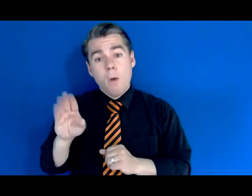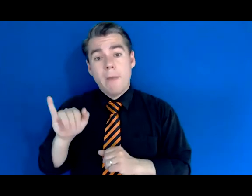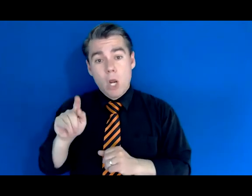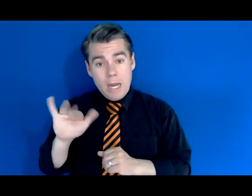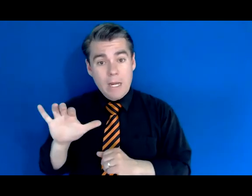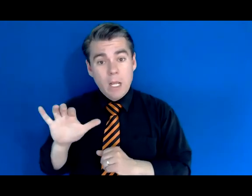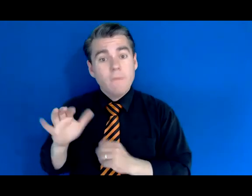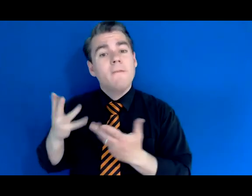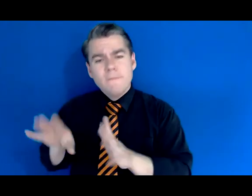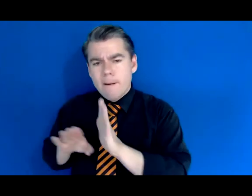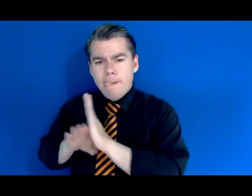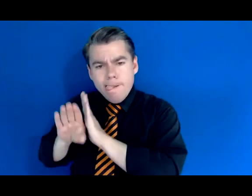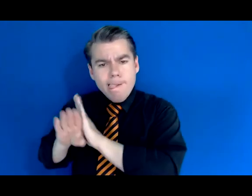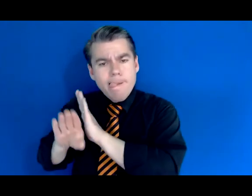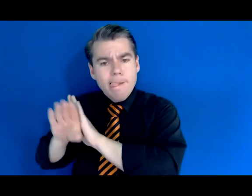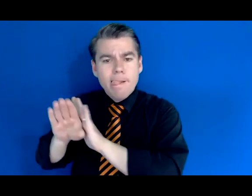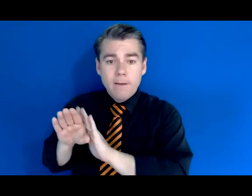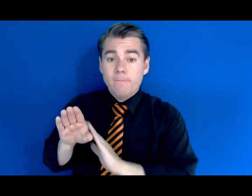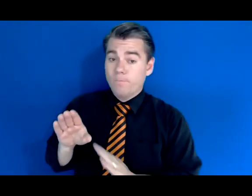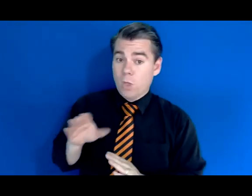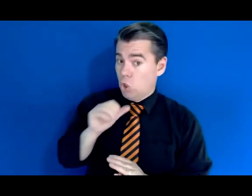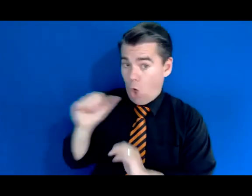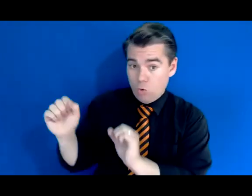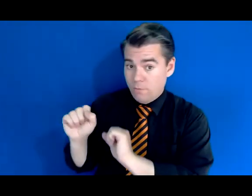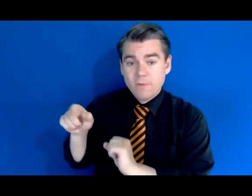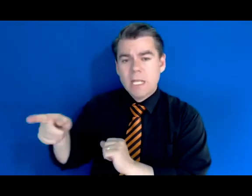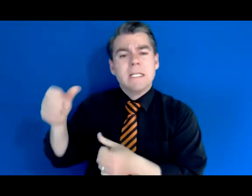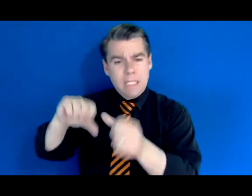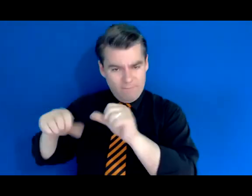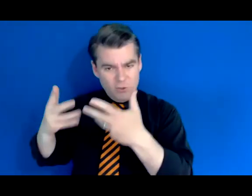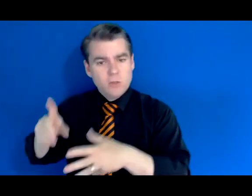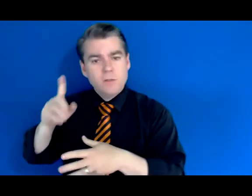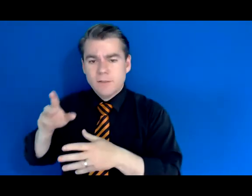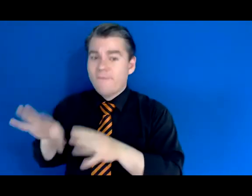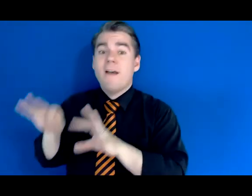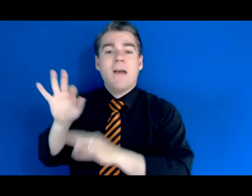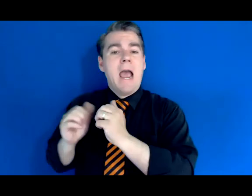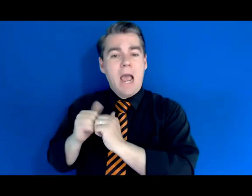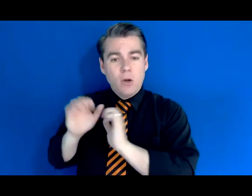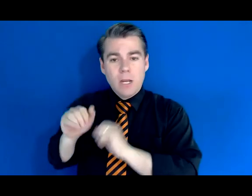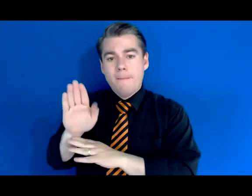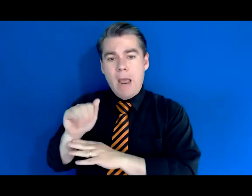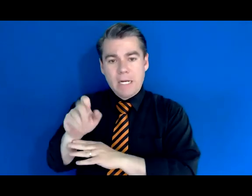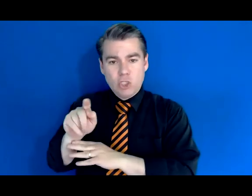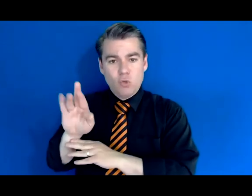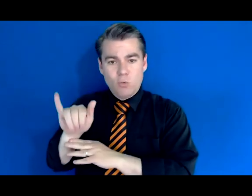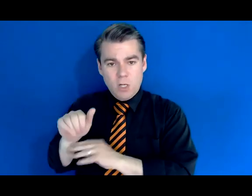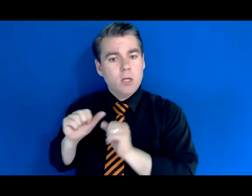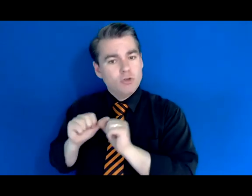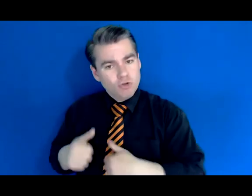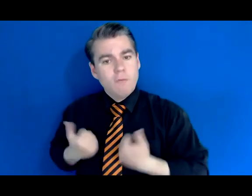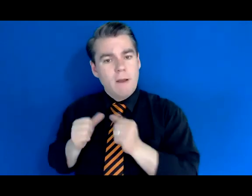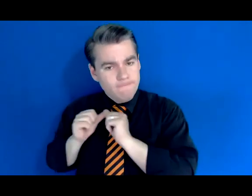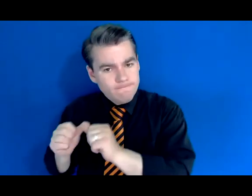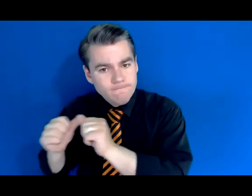non-refrigerated probiotics, scientists have developed methods of allowing the bacteria to survive these conditions, and non-refrigerated